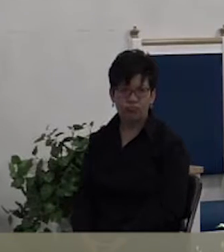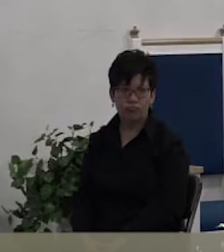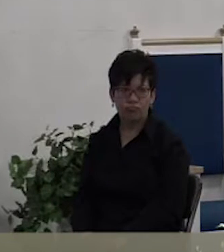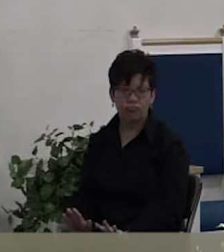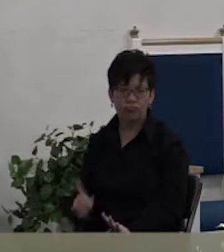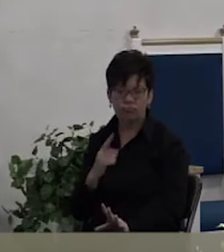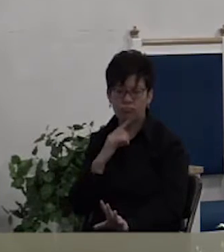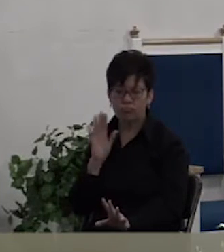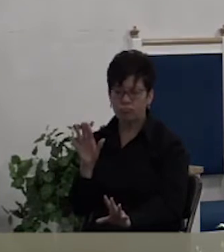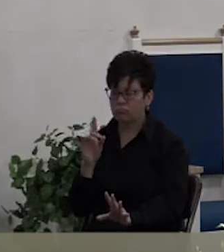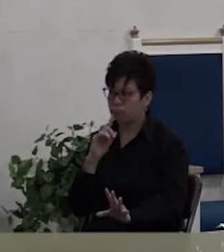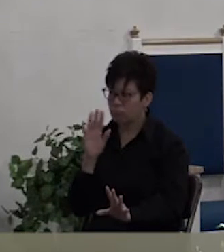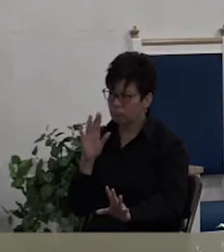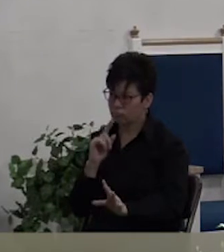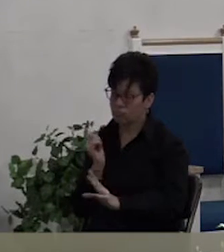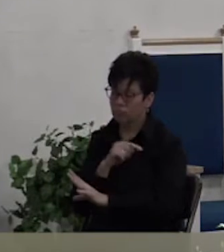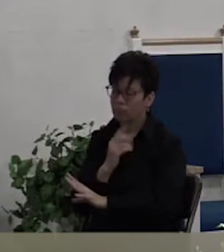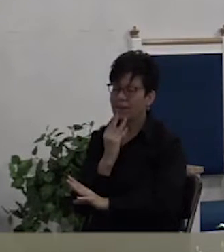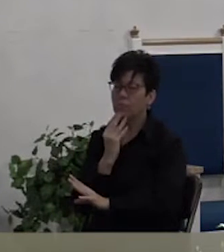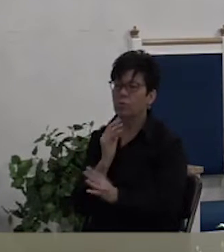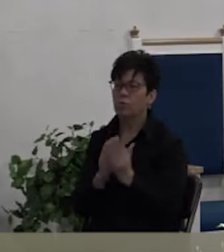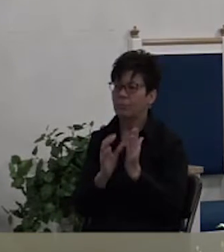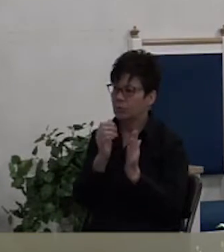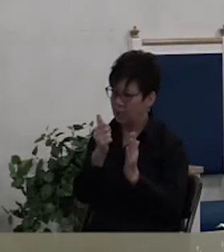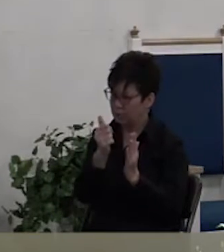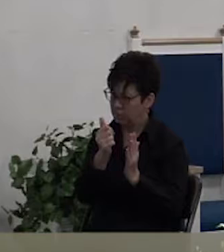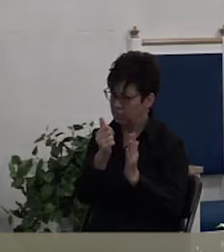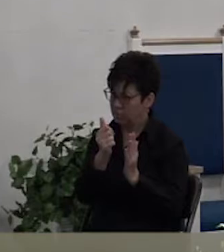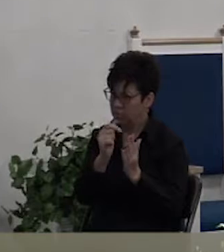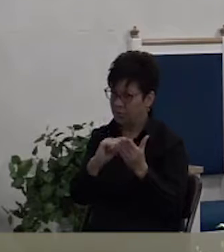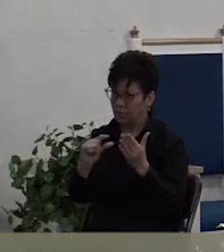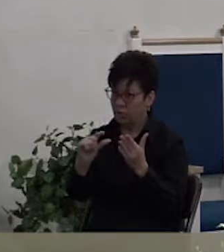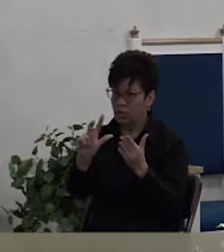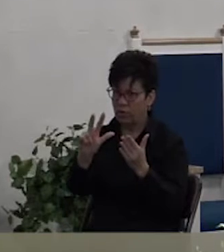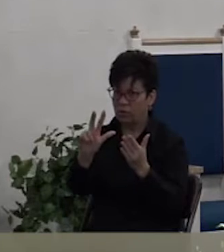Let me just say, let me go to Hebrews chapter 10 and verse